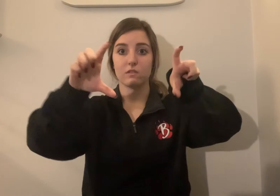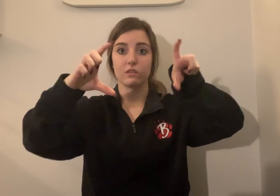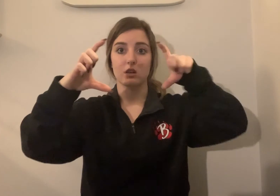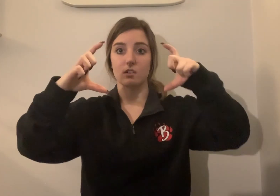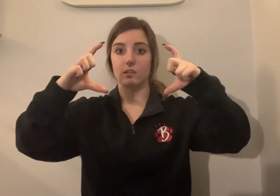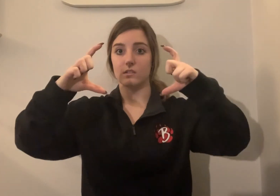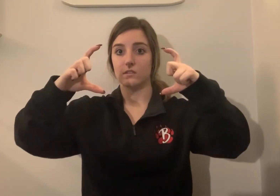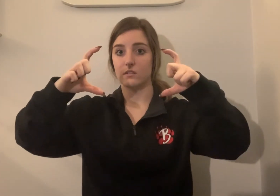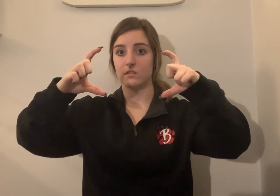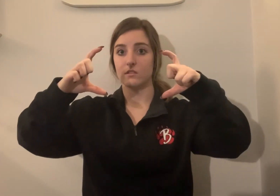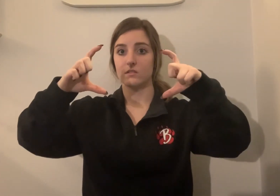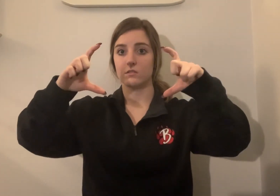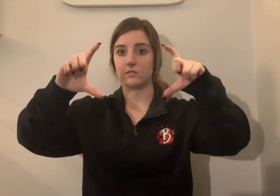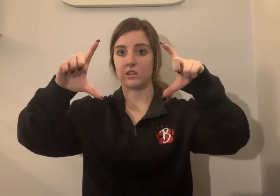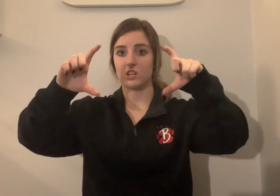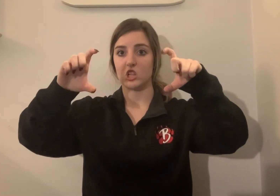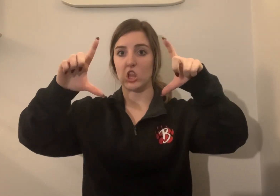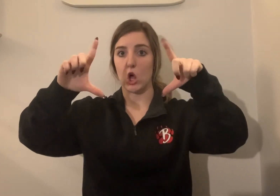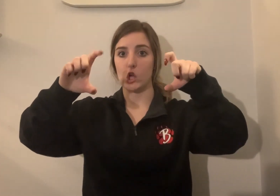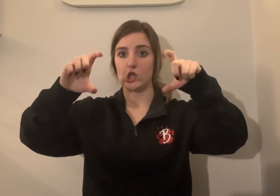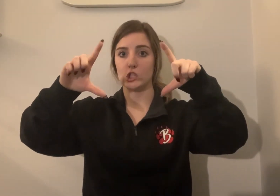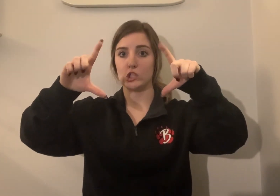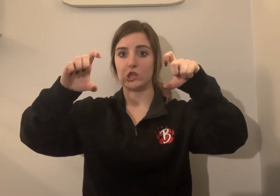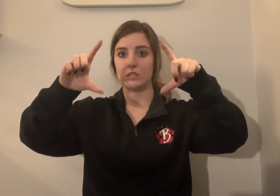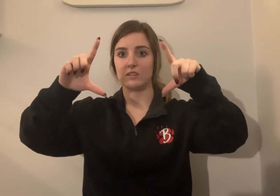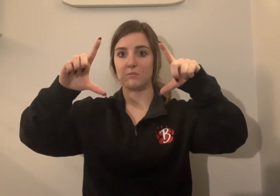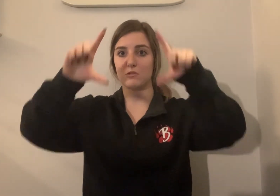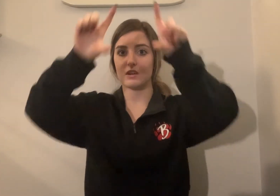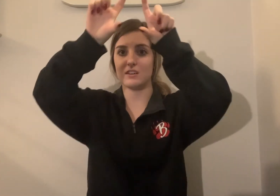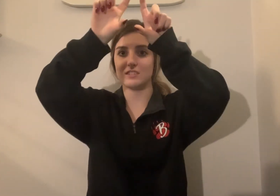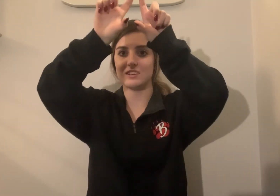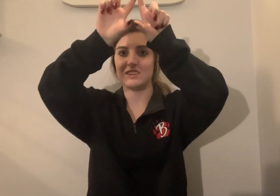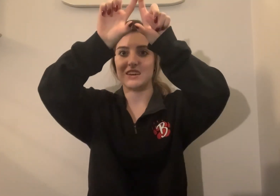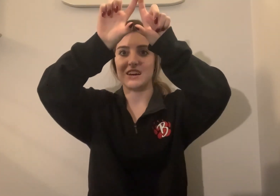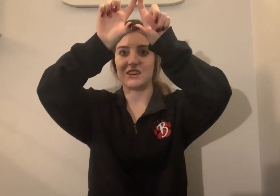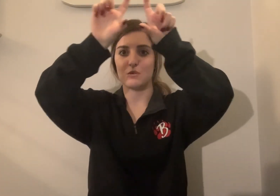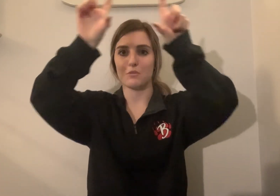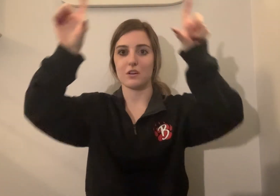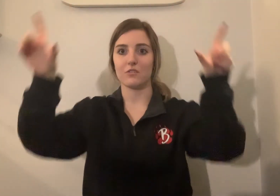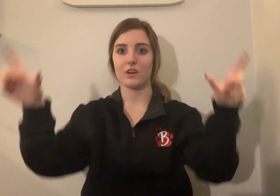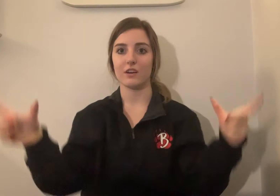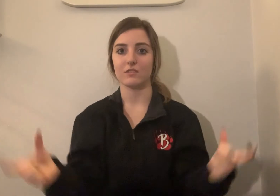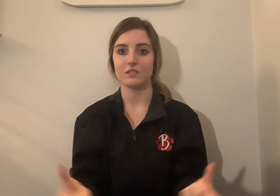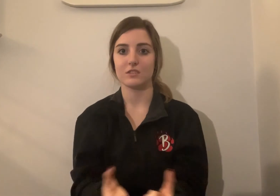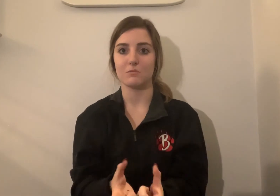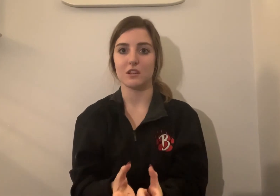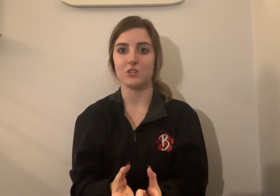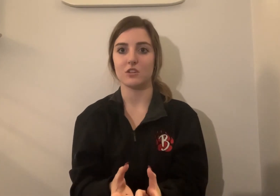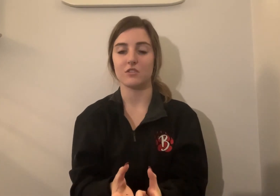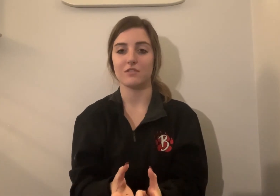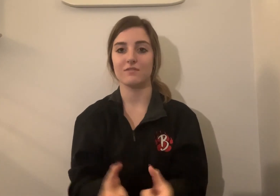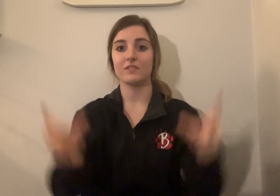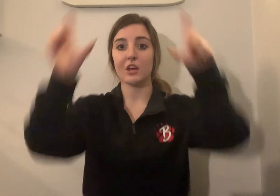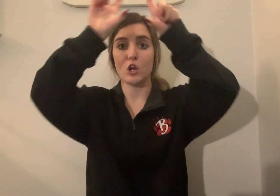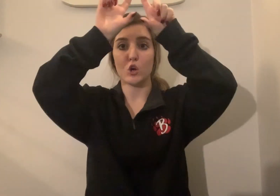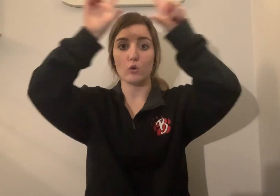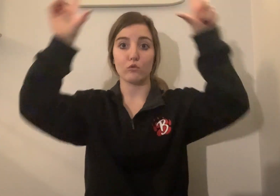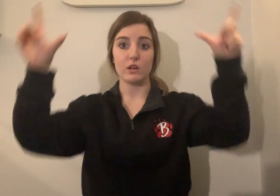like a claw on both hands, and you bring it around to meet each other. Wreath.